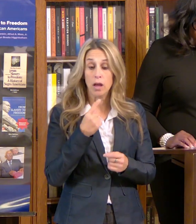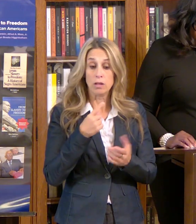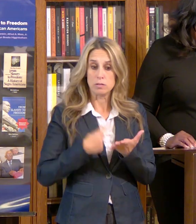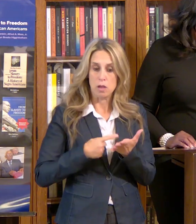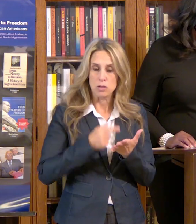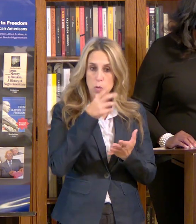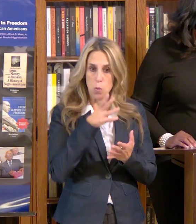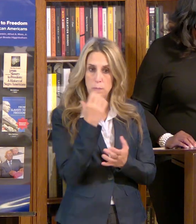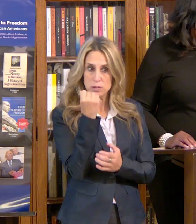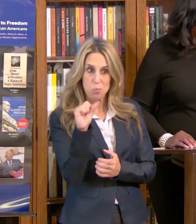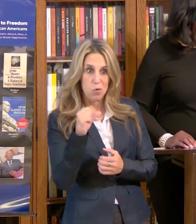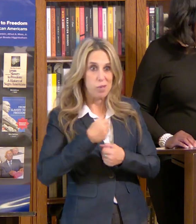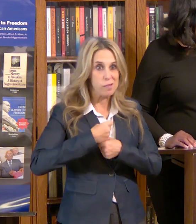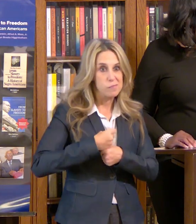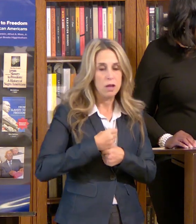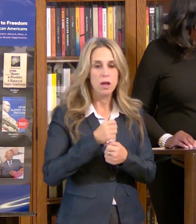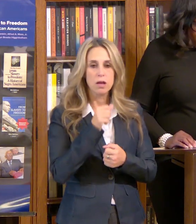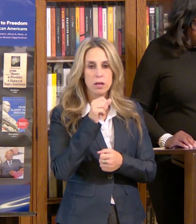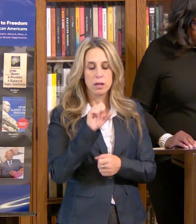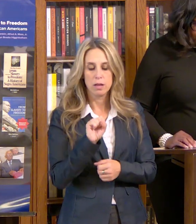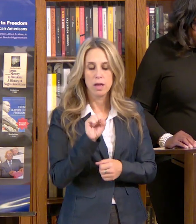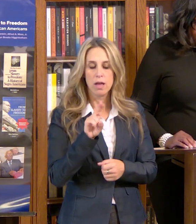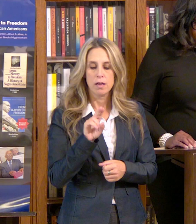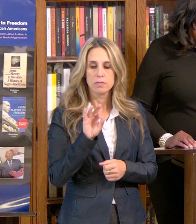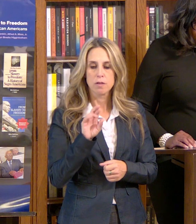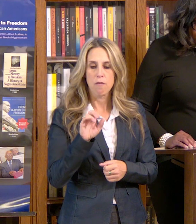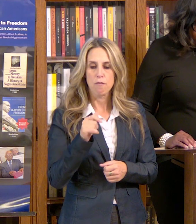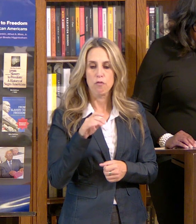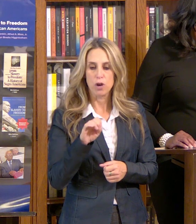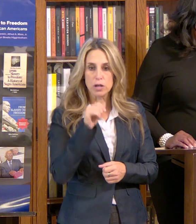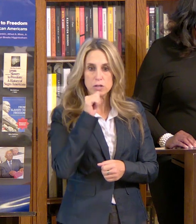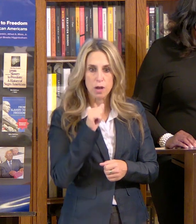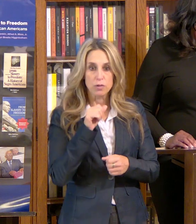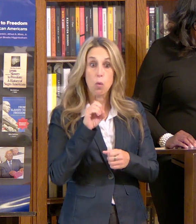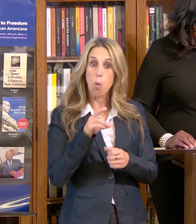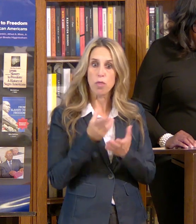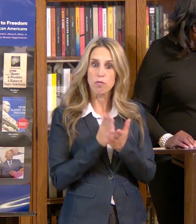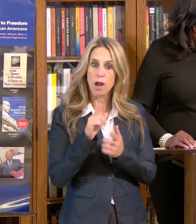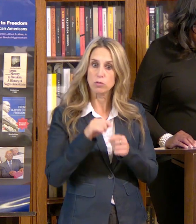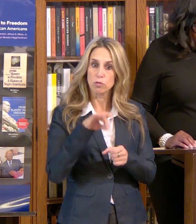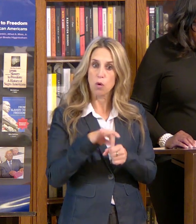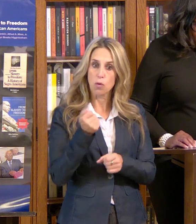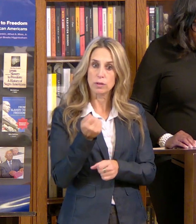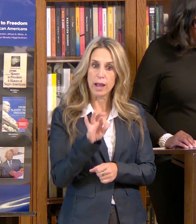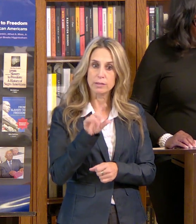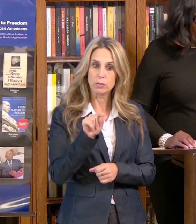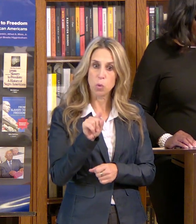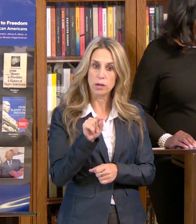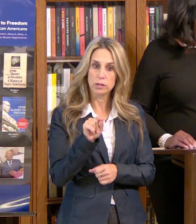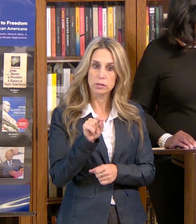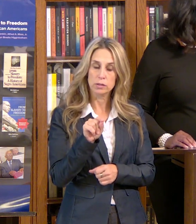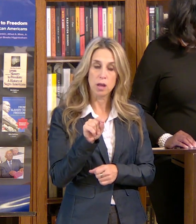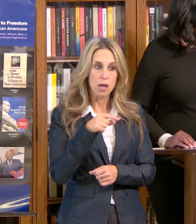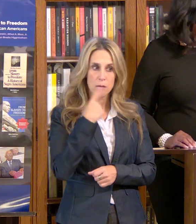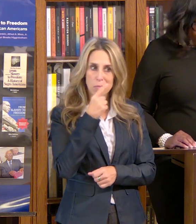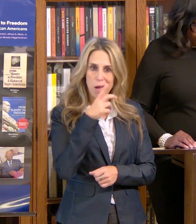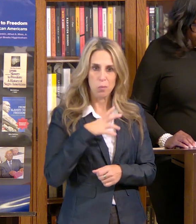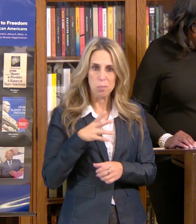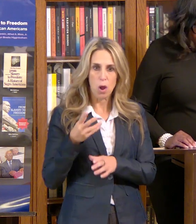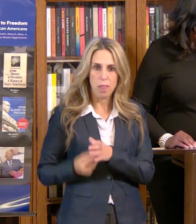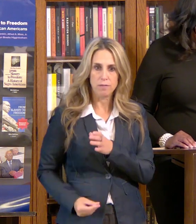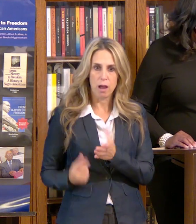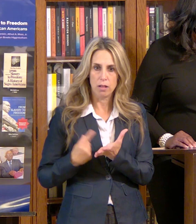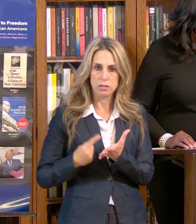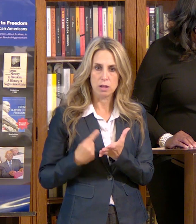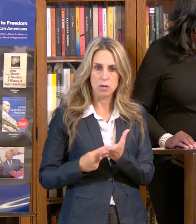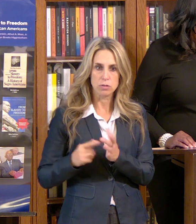women's movements such as suffrage or being given the right to vote in 1920 black women are often left left out of